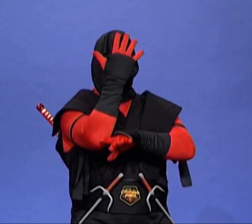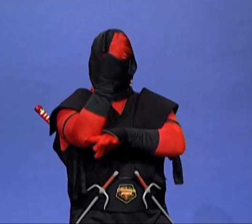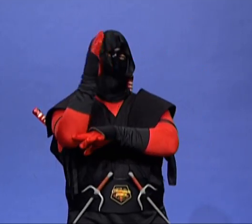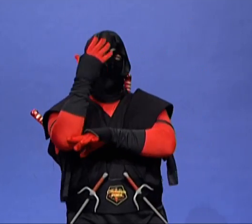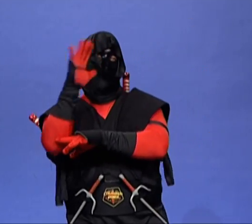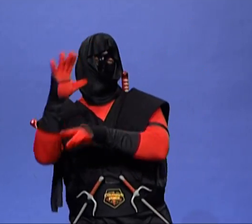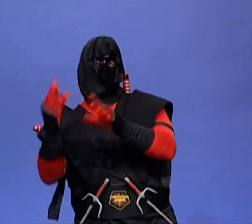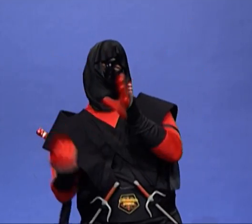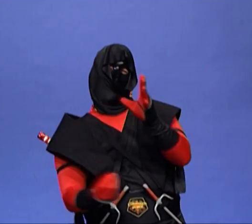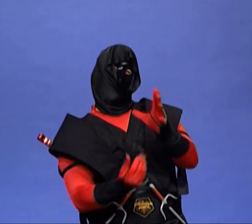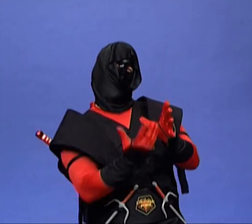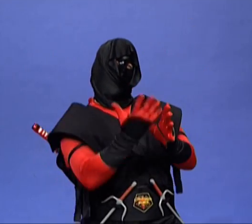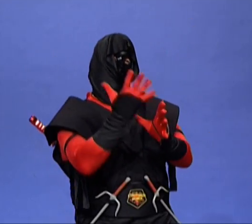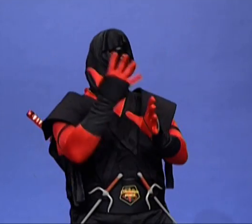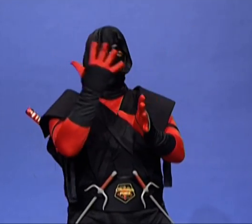And grew.